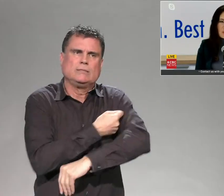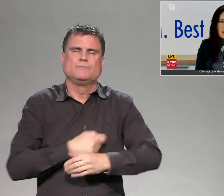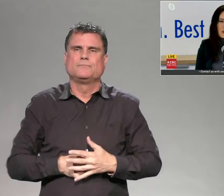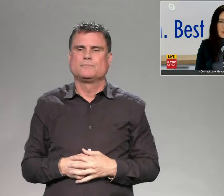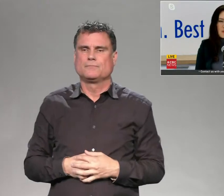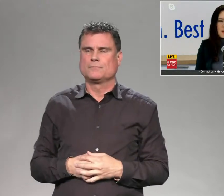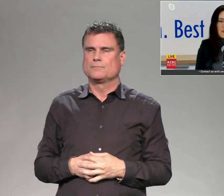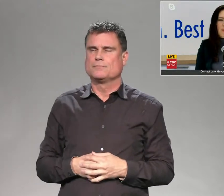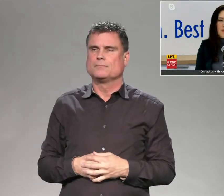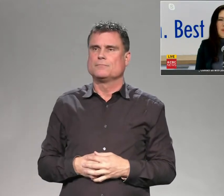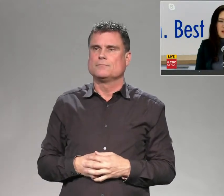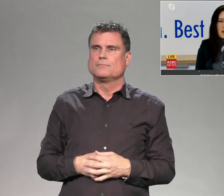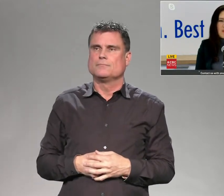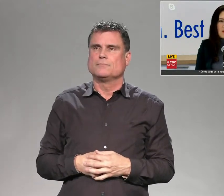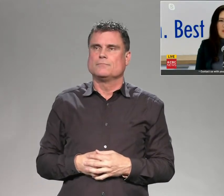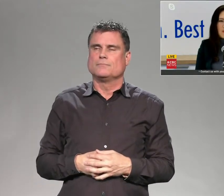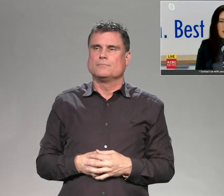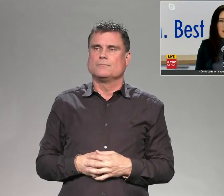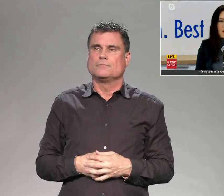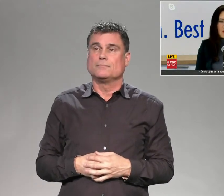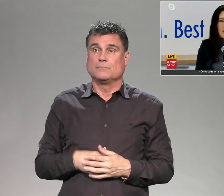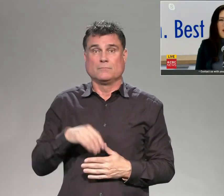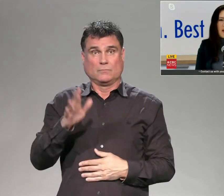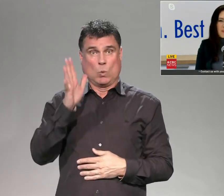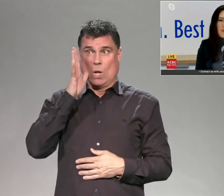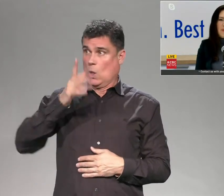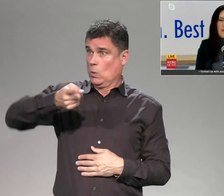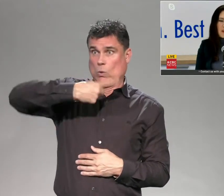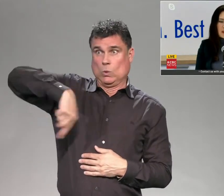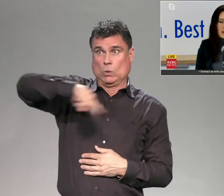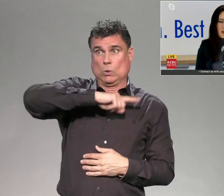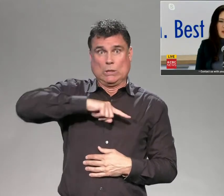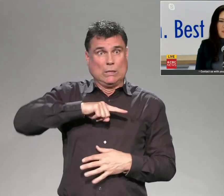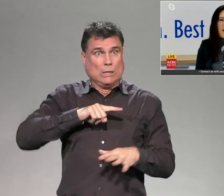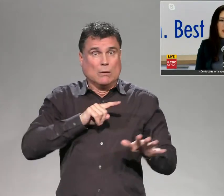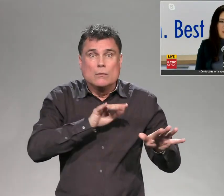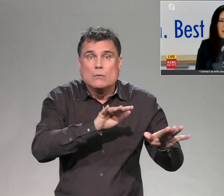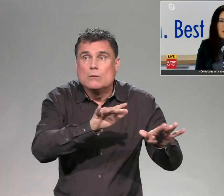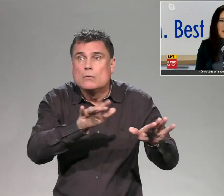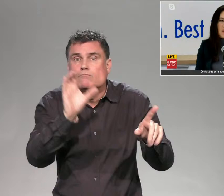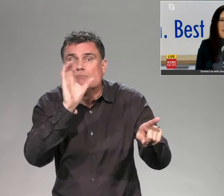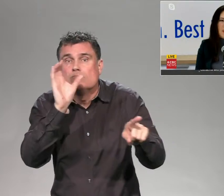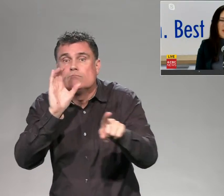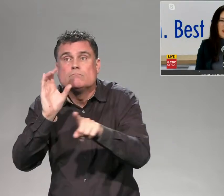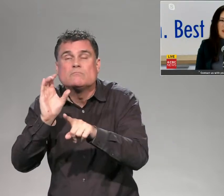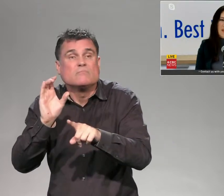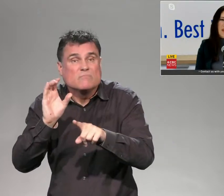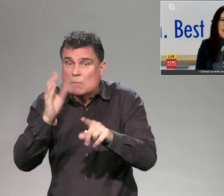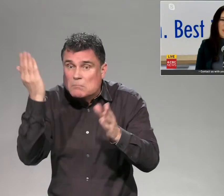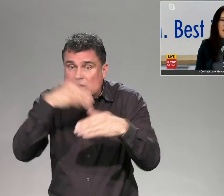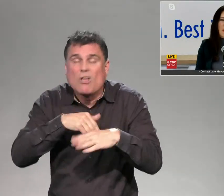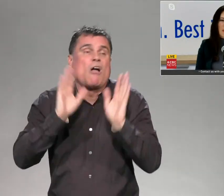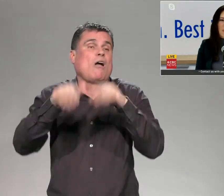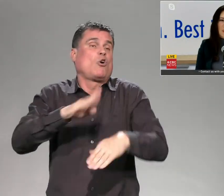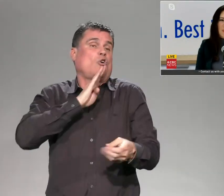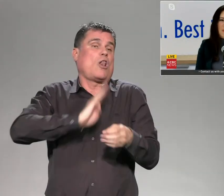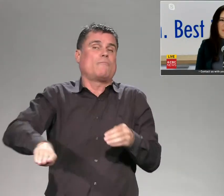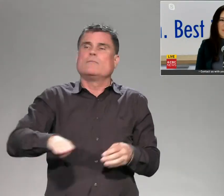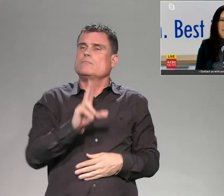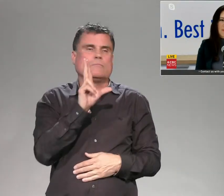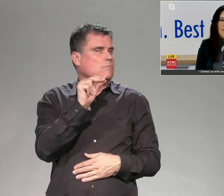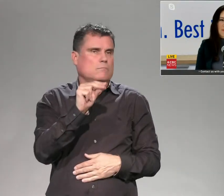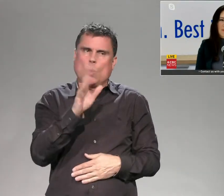not just once or twice, but multiple times to ensure that there's ample availability and ability and accessibility for